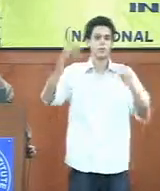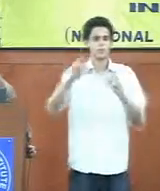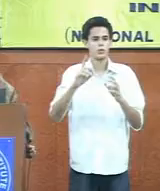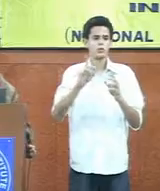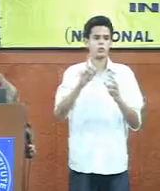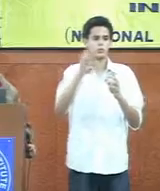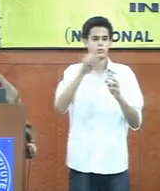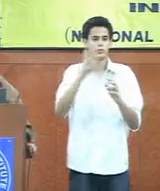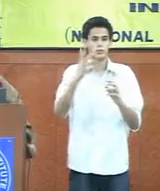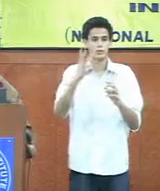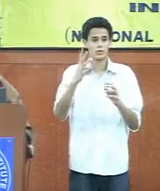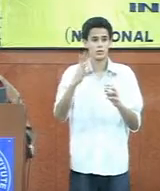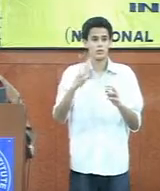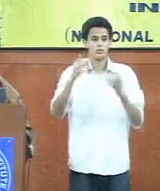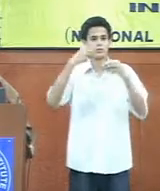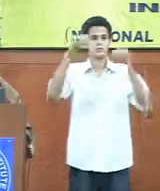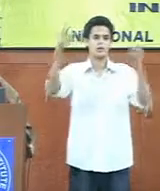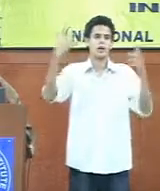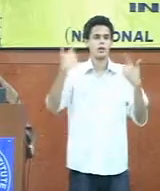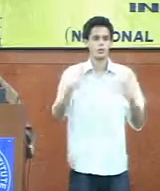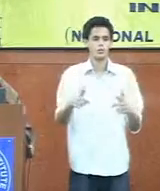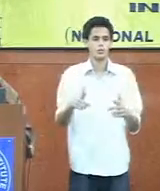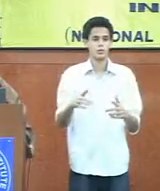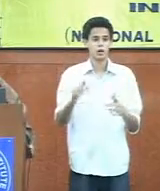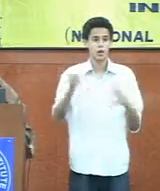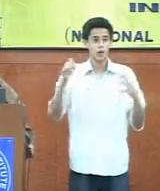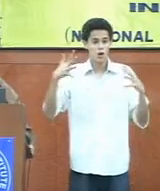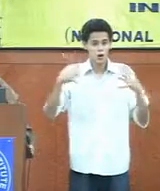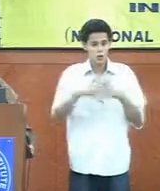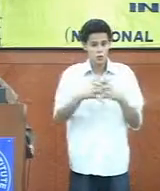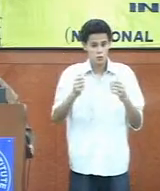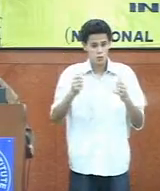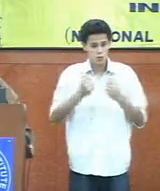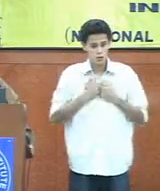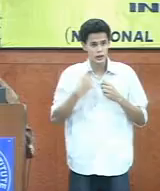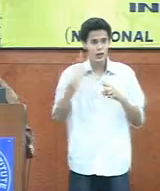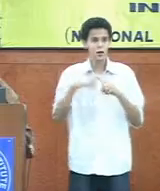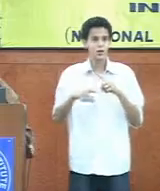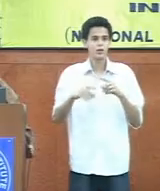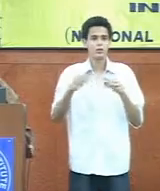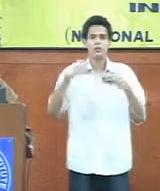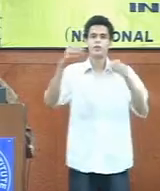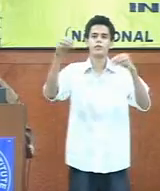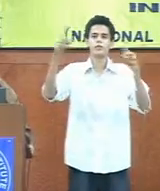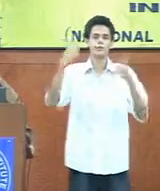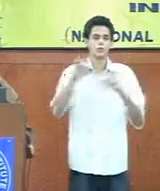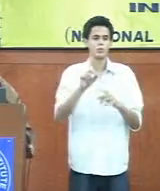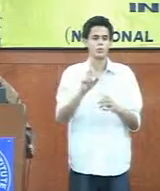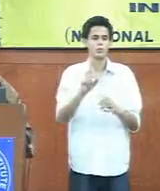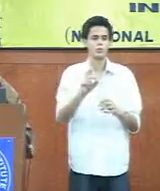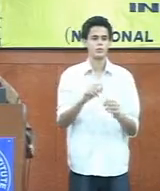The property that goes according to the law, that is, it can't be willed away.